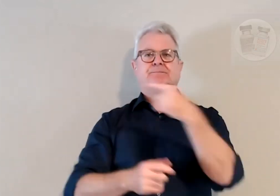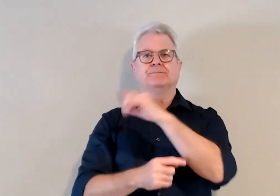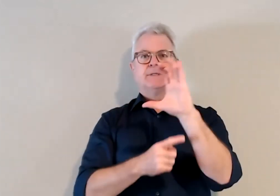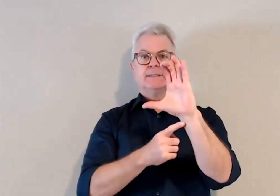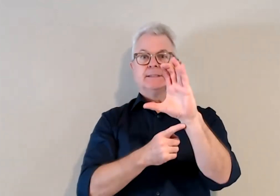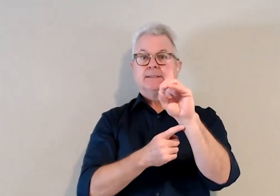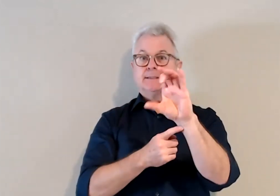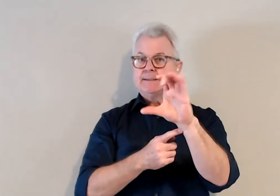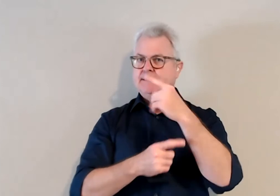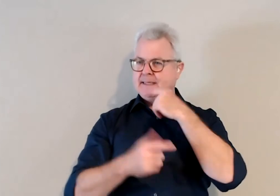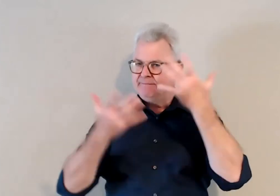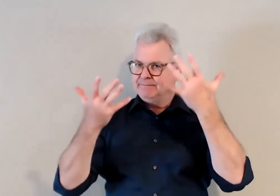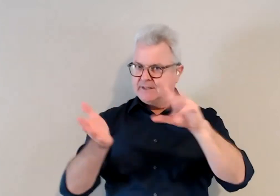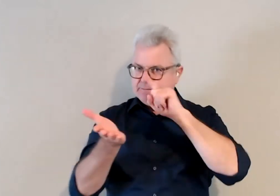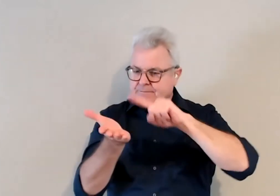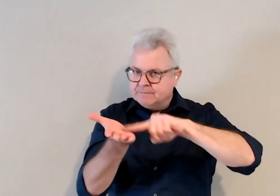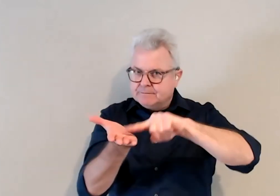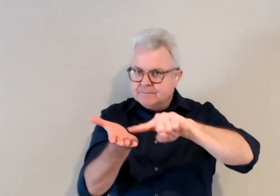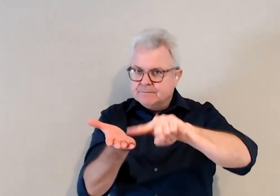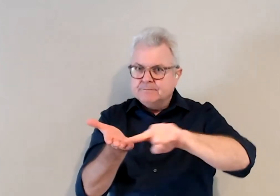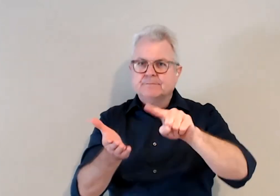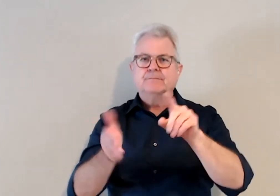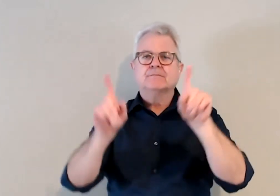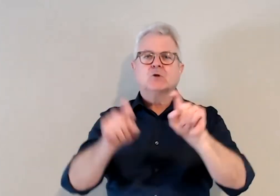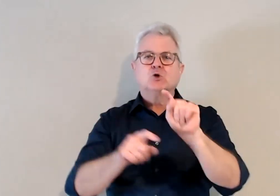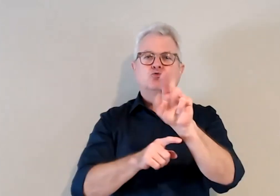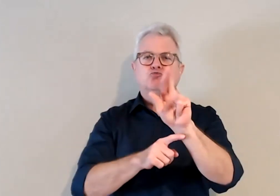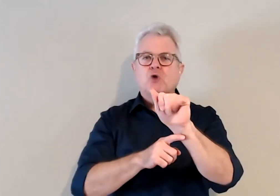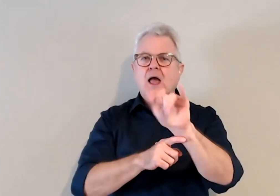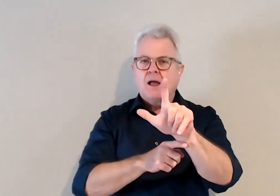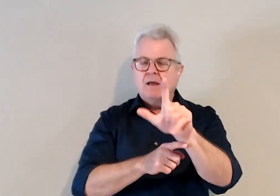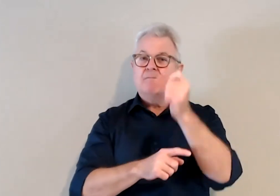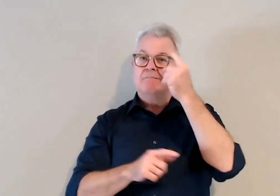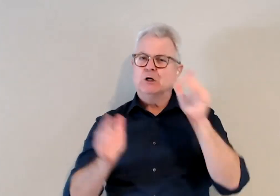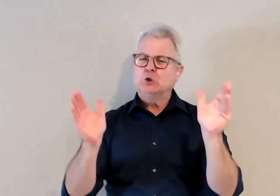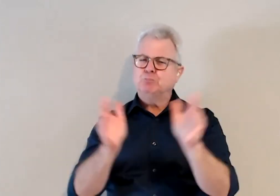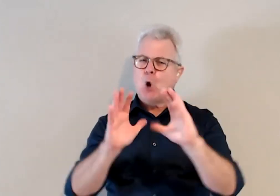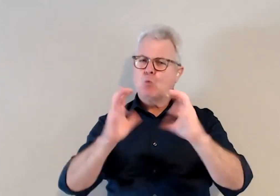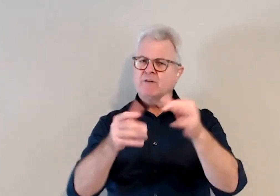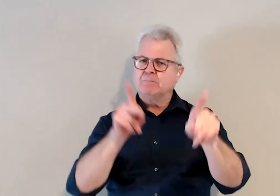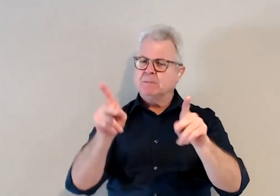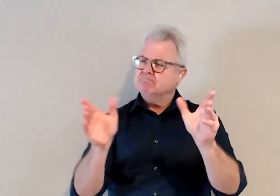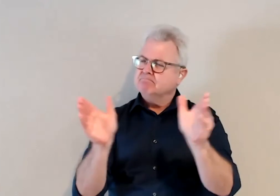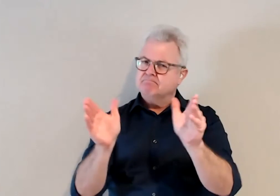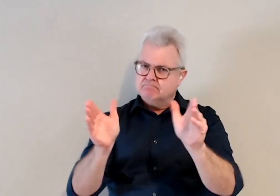whether your first and second vaccine was under one specific company, you're free to take the booster from any of the 3 companies.